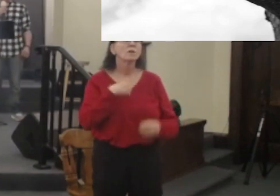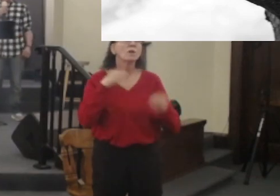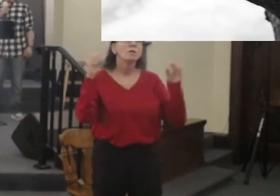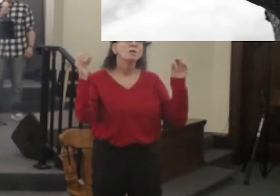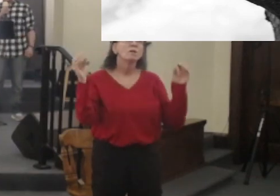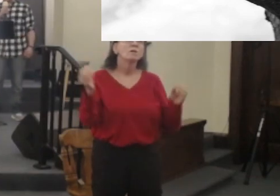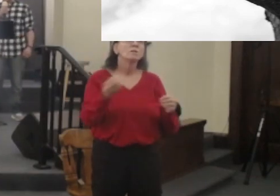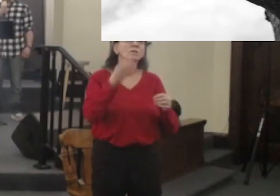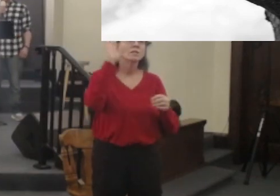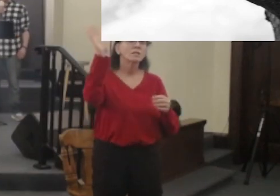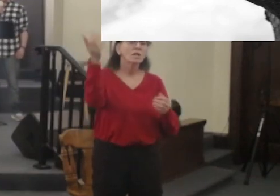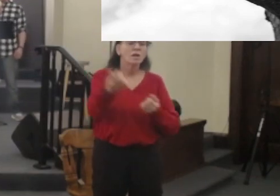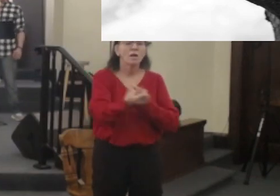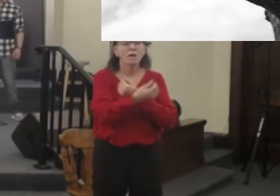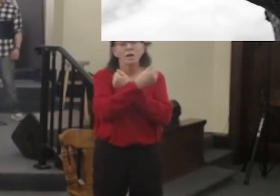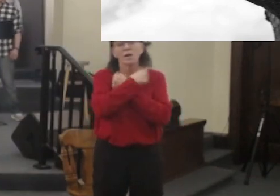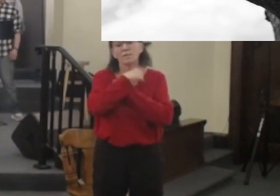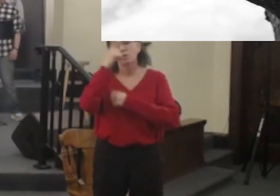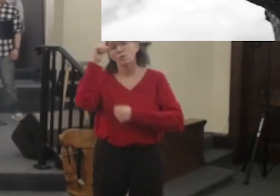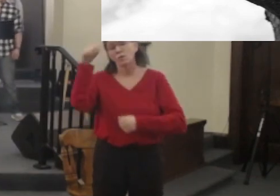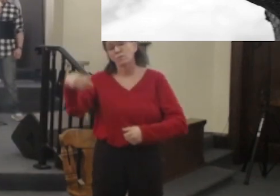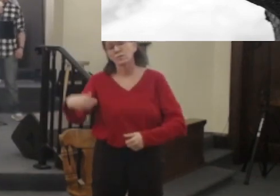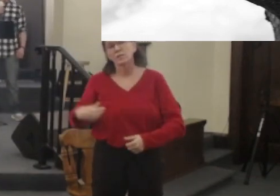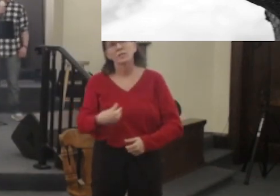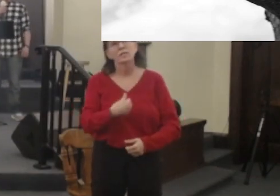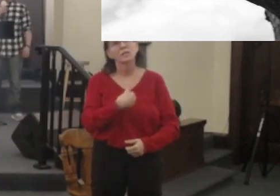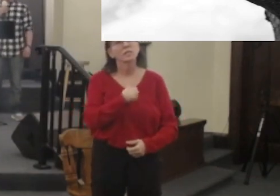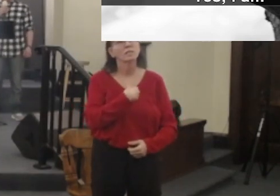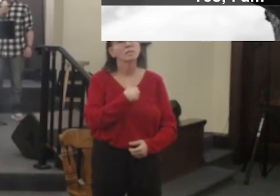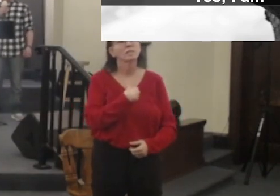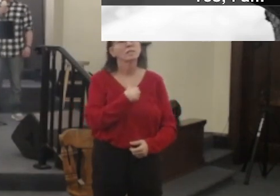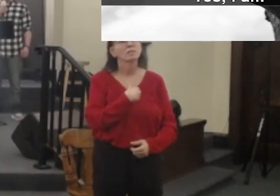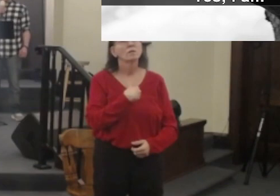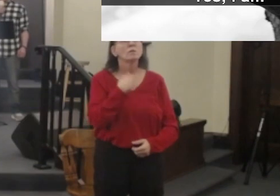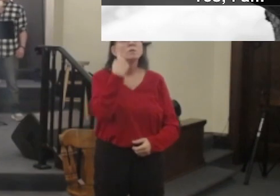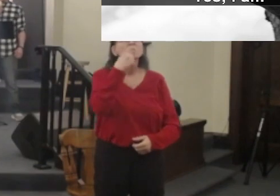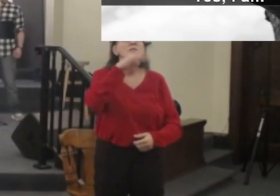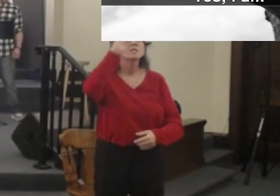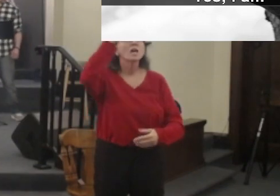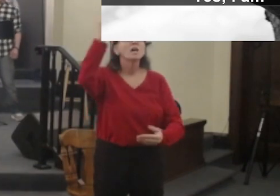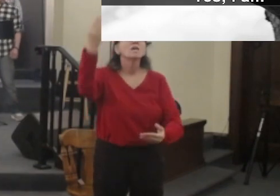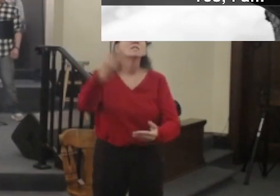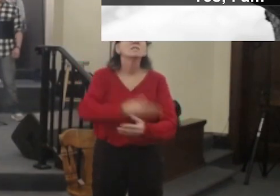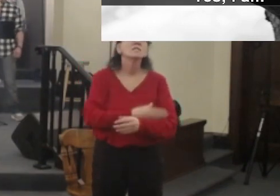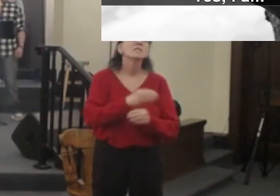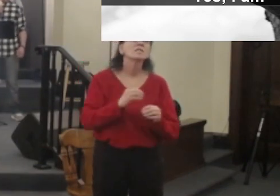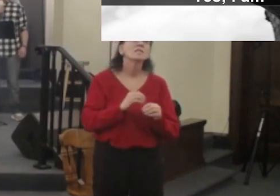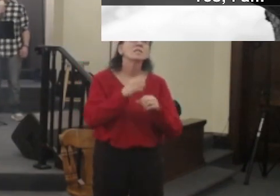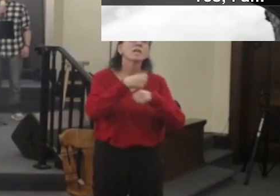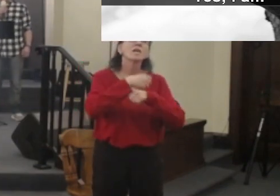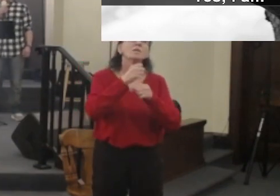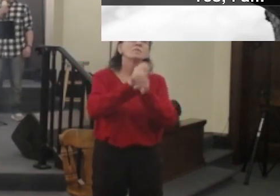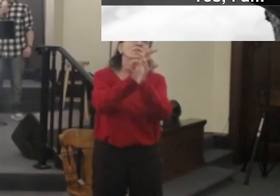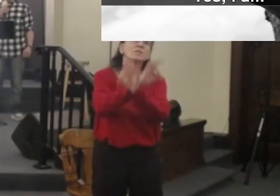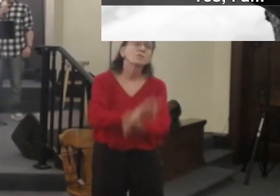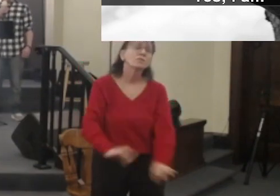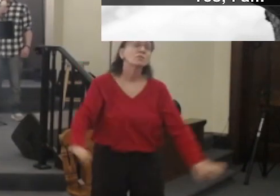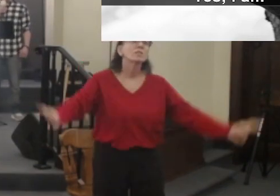his love for me. Who the Son sets